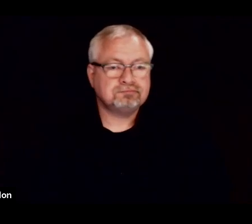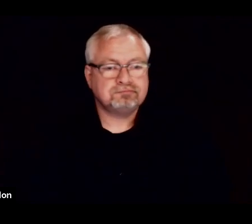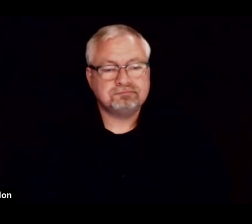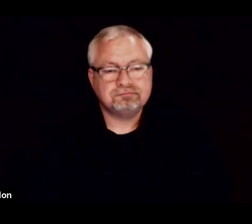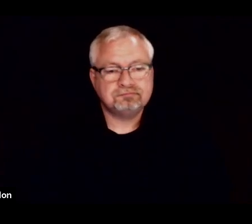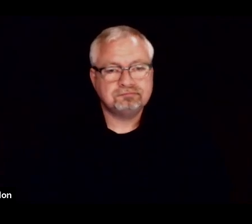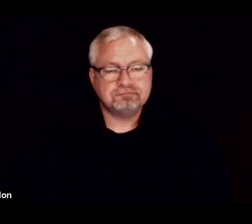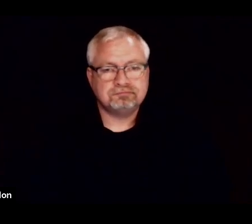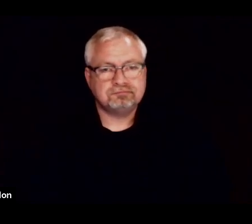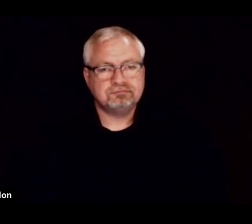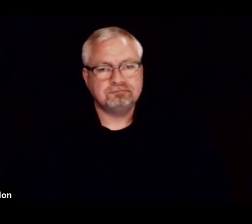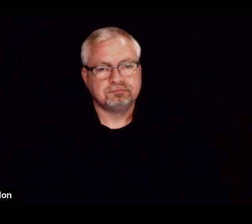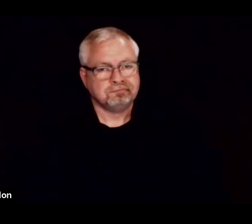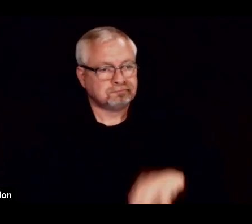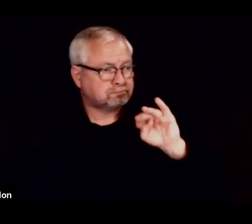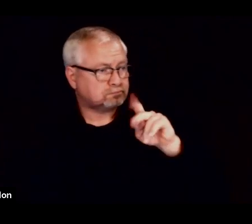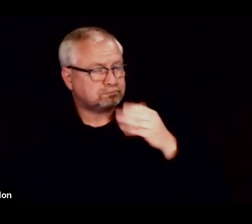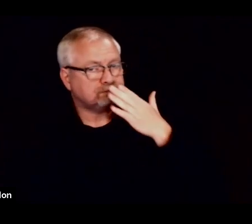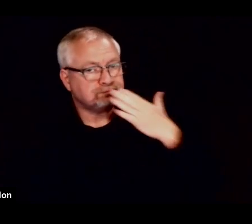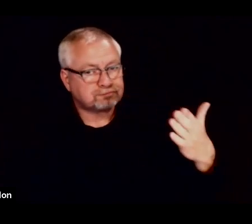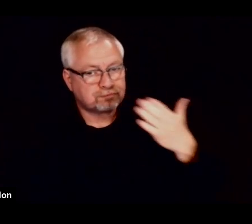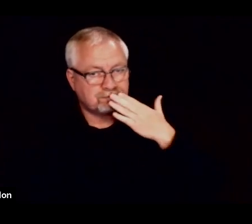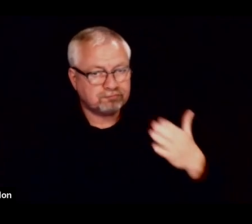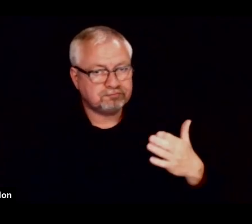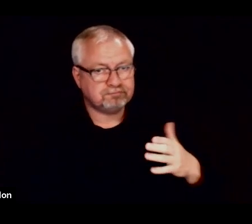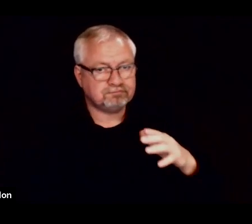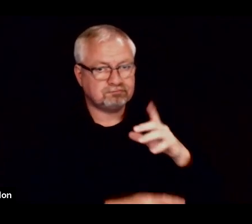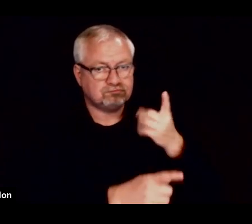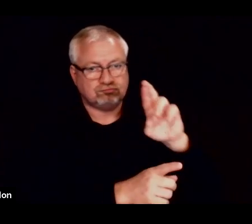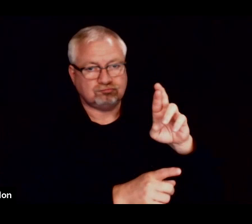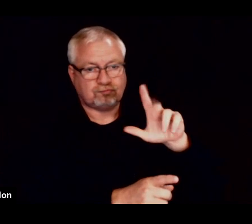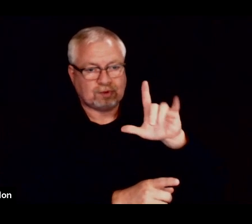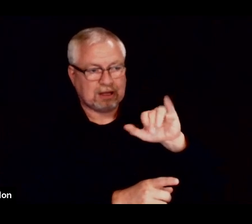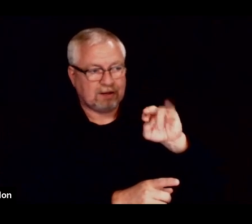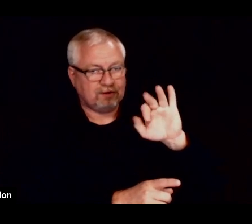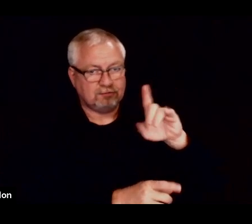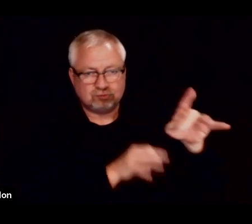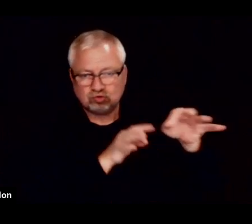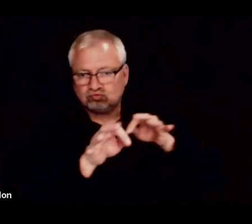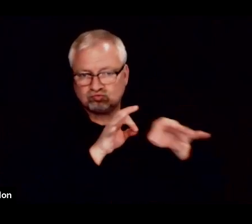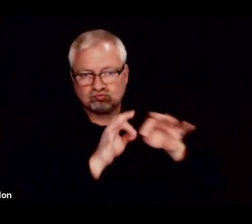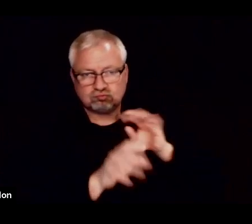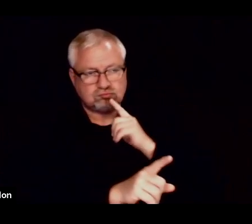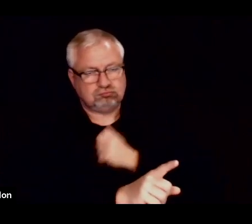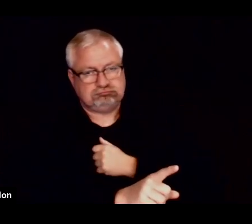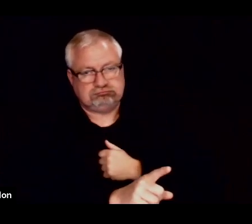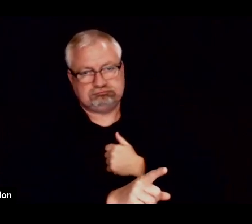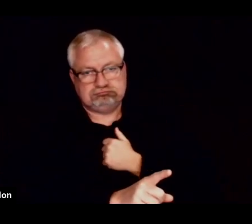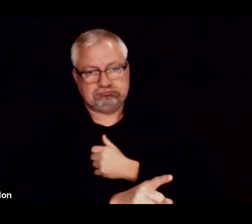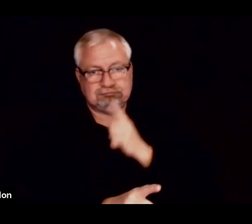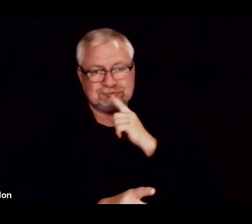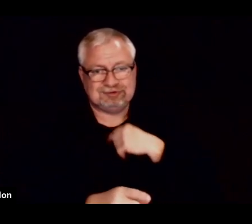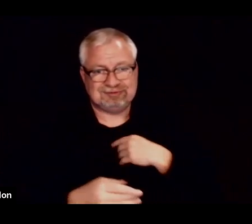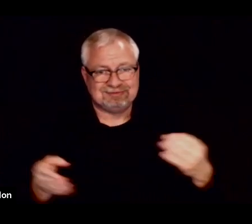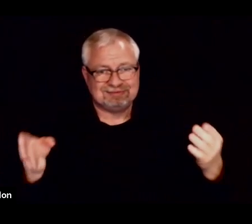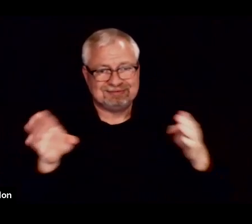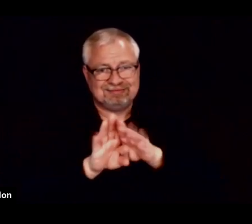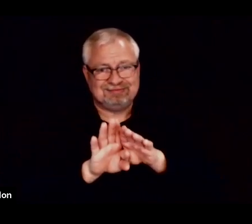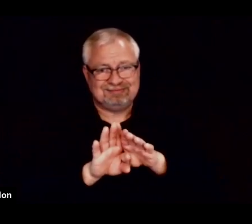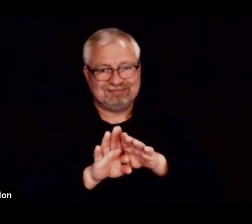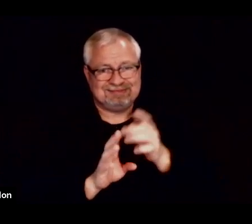Thank you, Dr. Linfield. We'll open it up for questions now, and we apologize in advance that we'll need to wrap up the session a bit early today to get Commissioner Malcolm on to